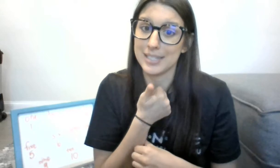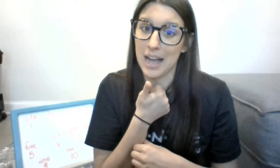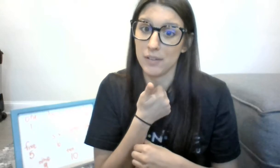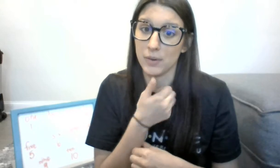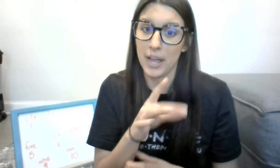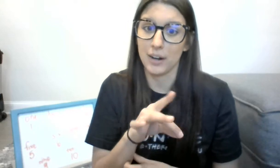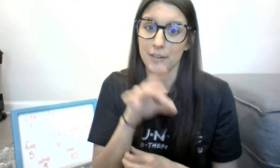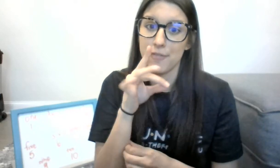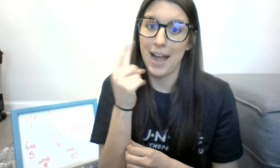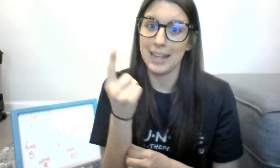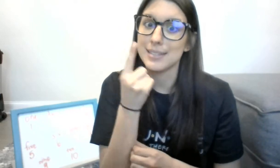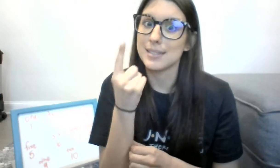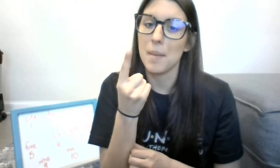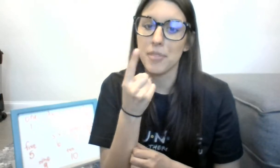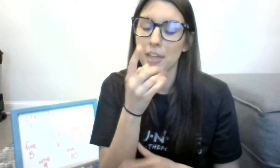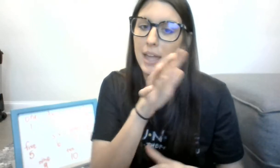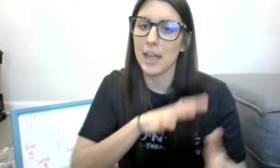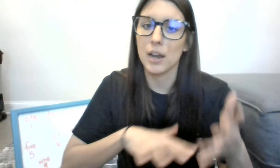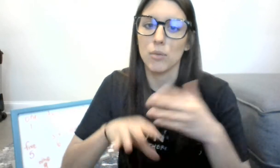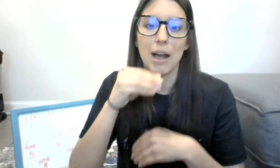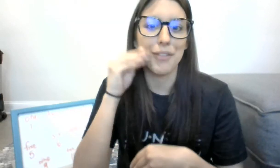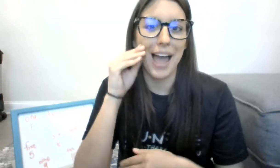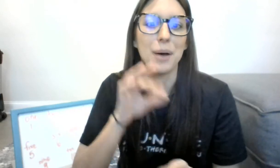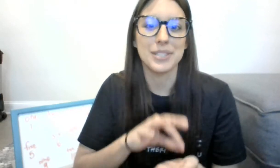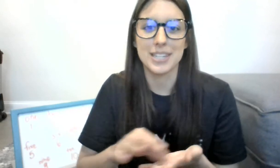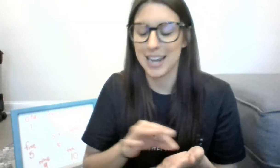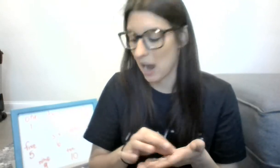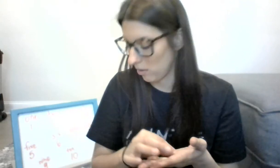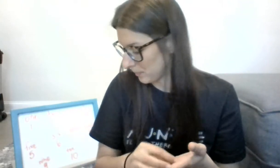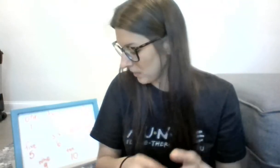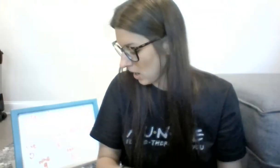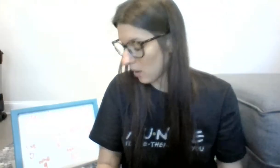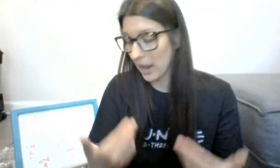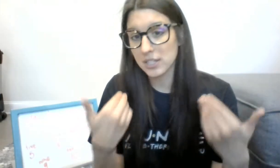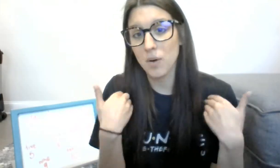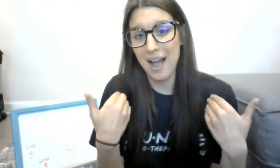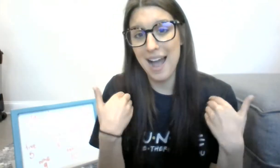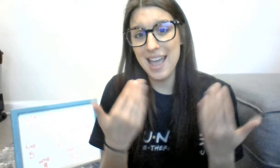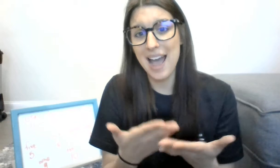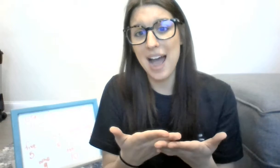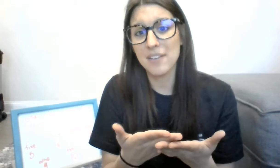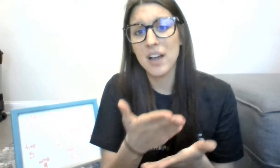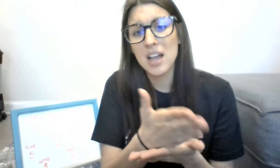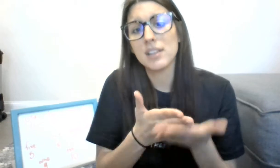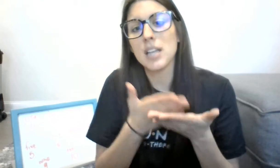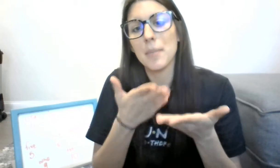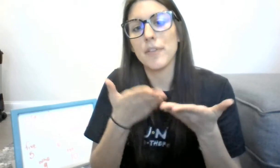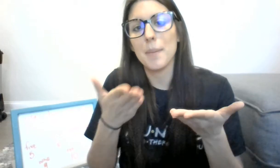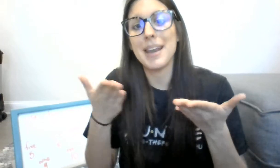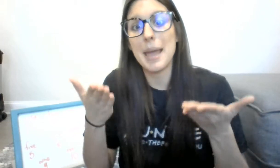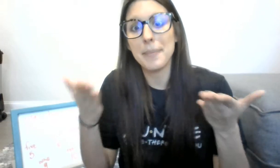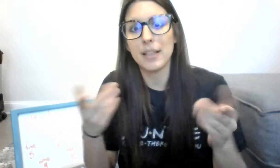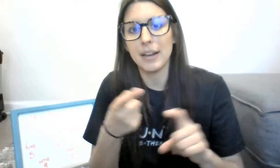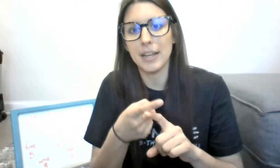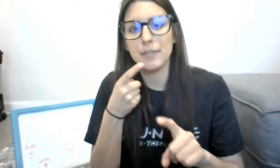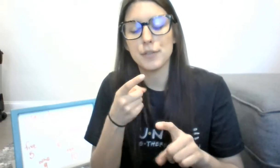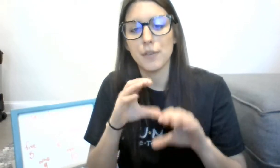yourself. Okay, you're going to find something around the house to count. Okay, so I have some of our manipulatives from